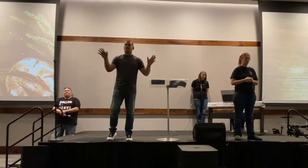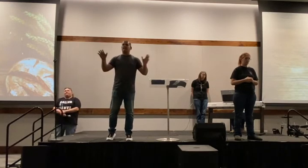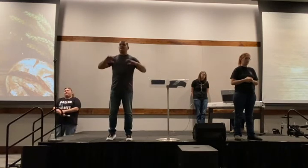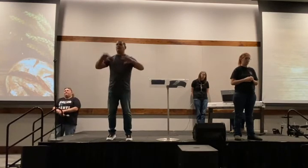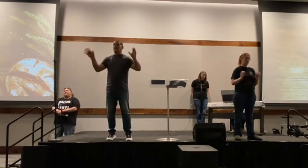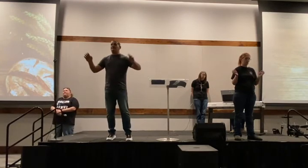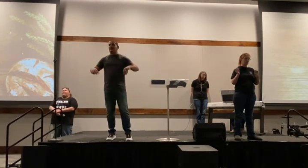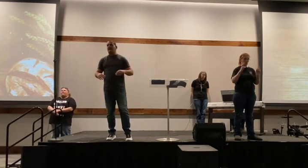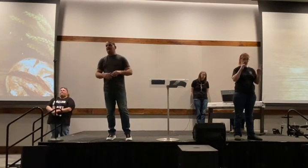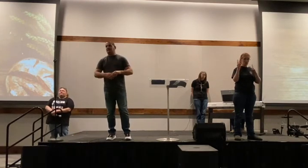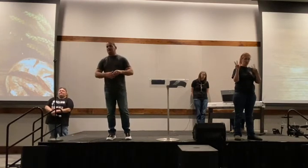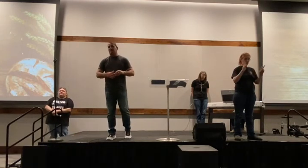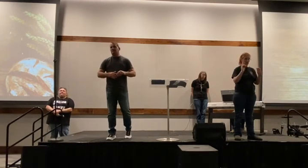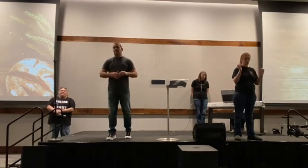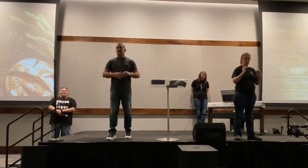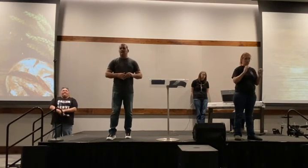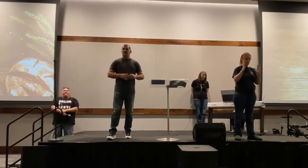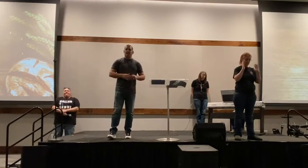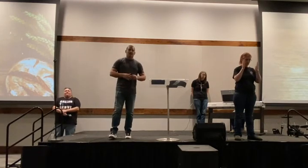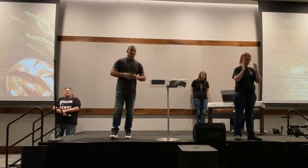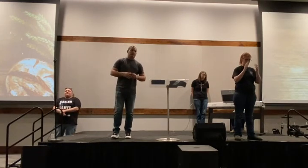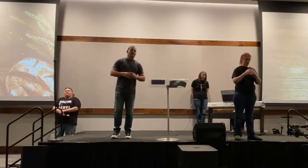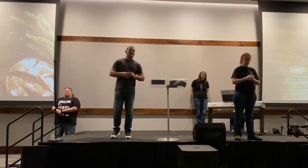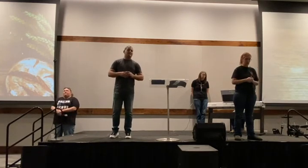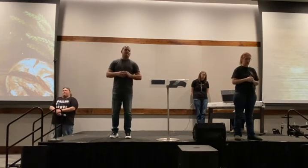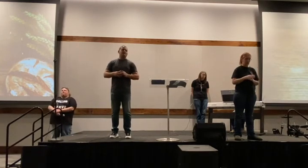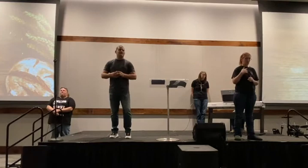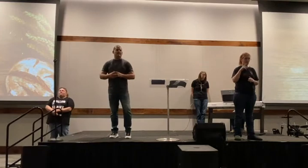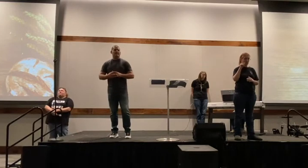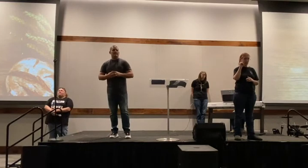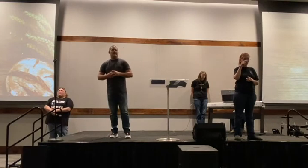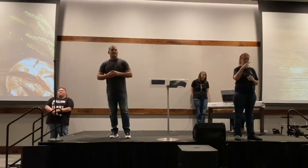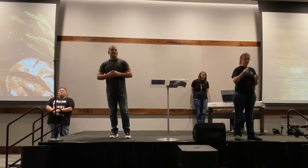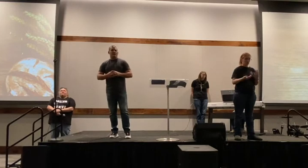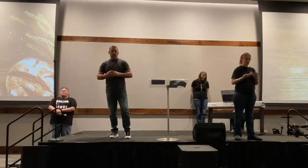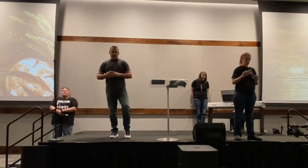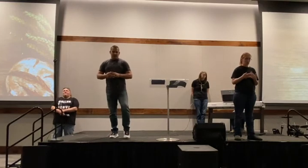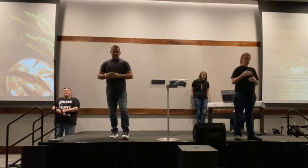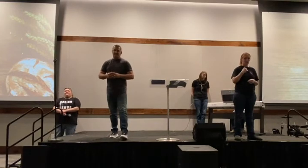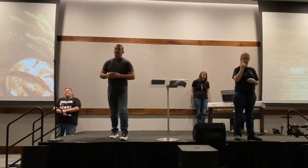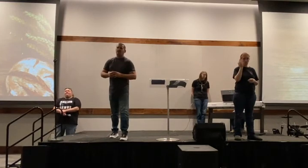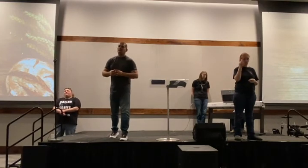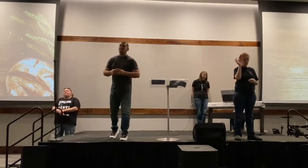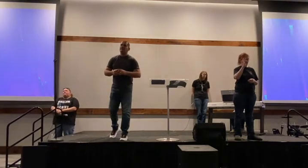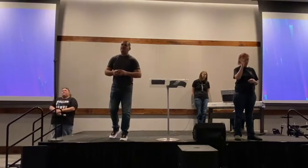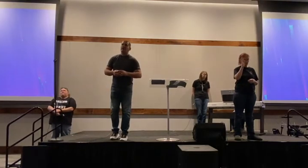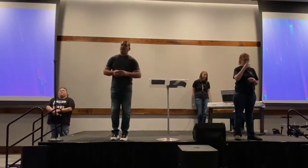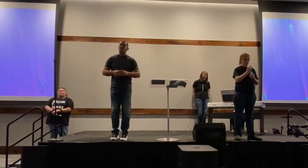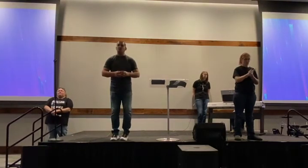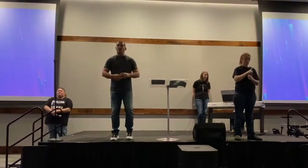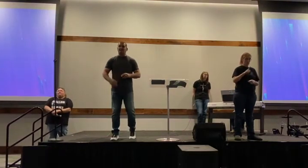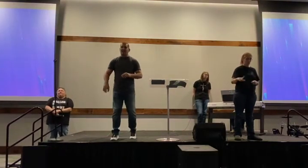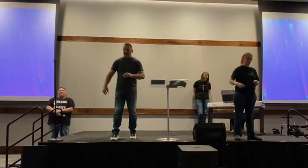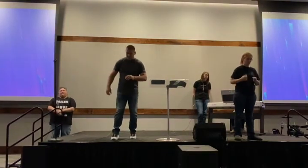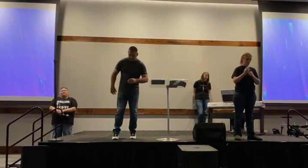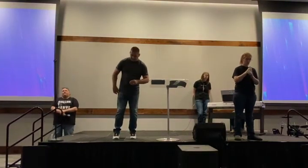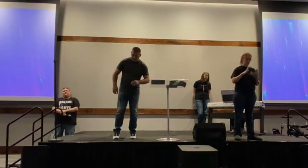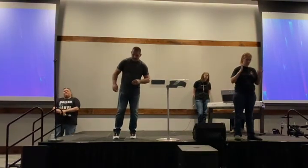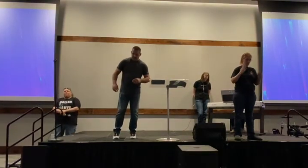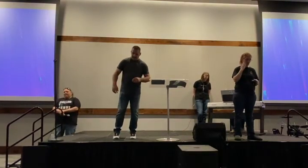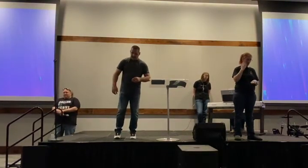Nobody's looking. Nobody's paying attention. I'm going to ask you to do something. If you don't know Jesus as your Lord and Savior, and you know it's